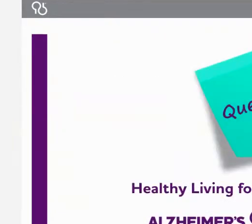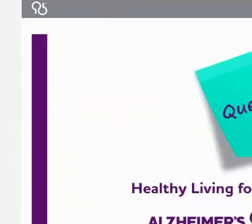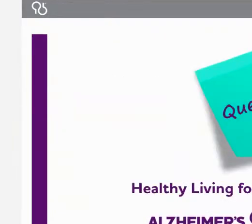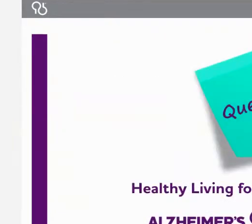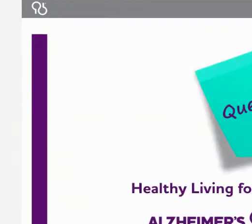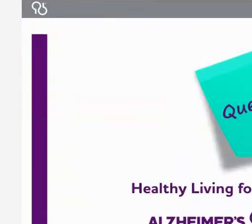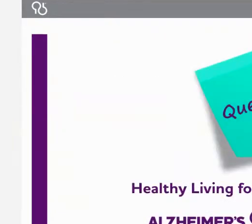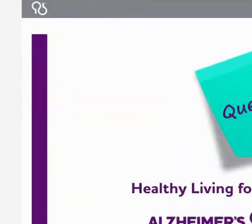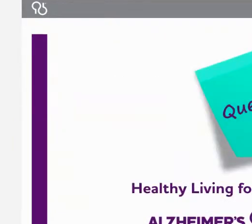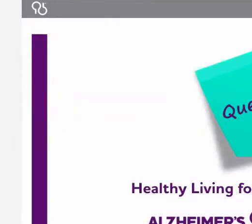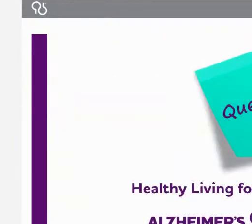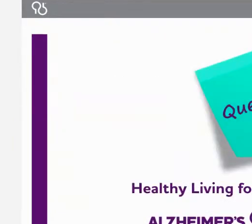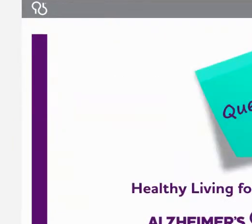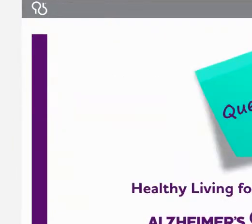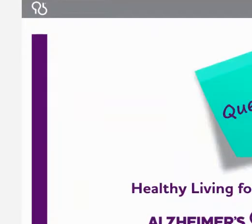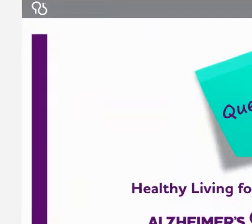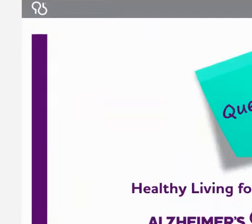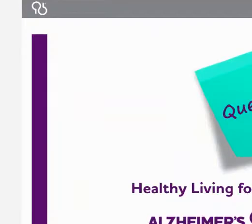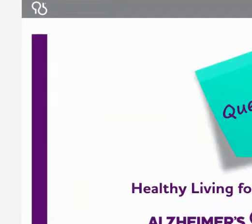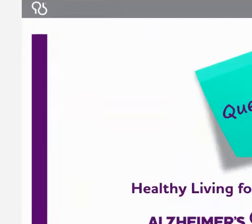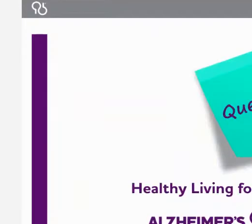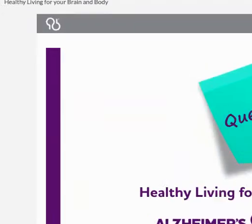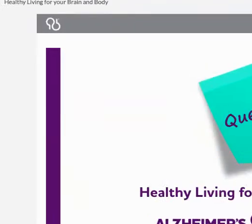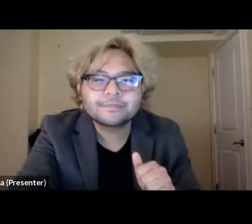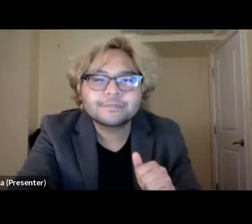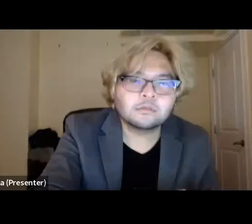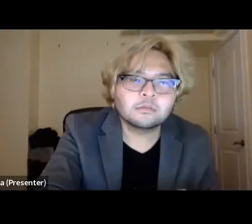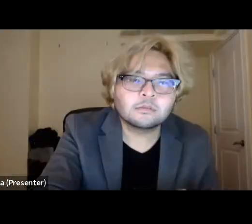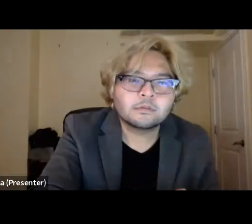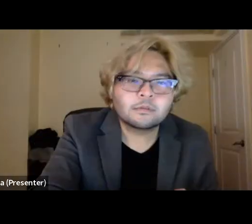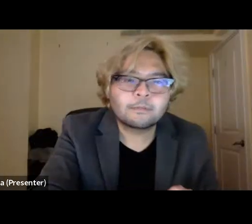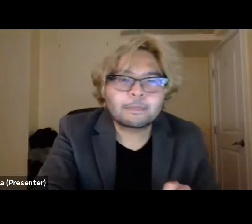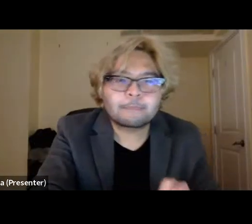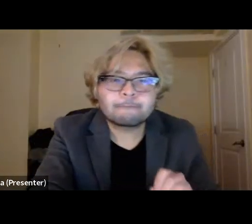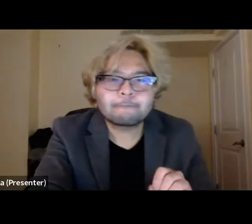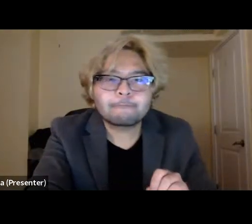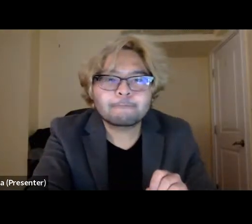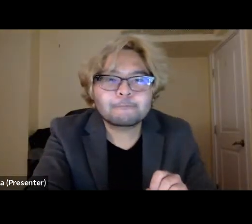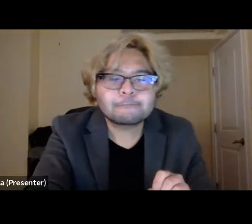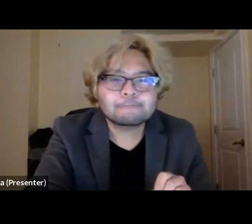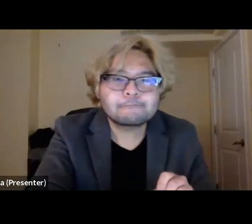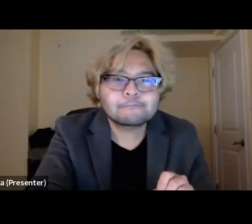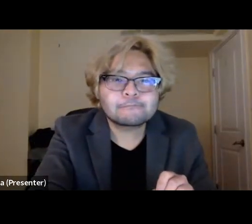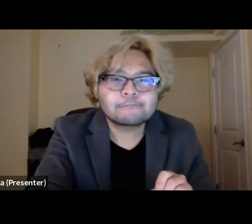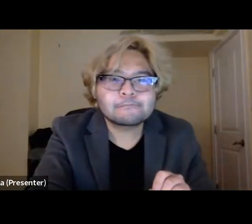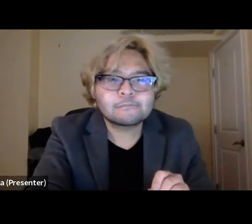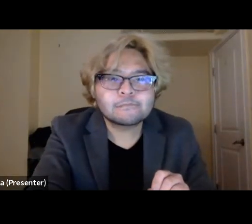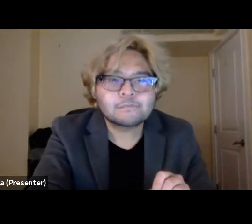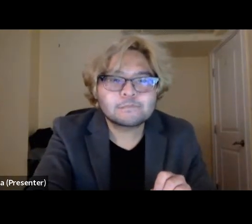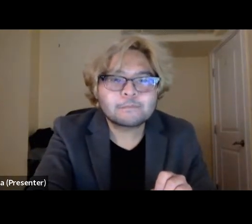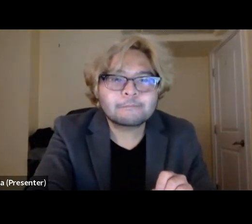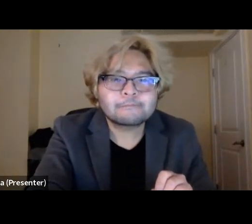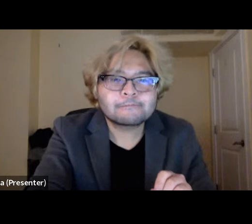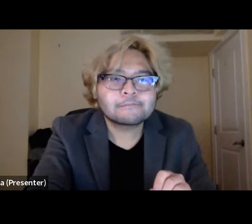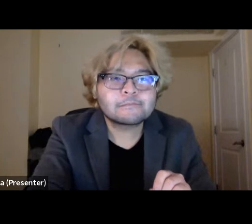number. Now I'd like to move on to my second PowerPoint of the evening.